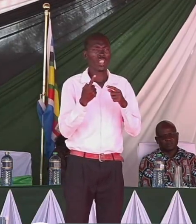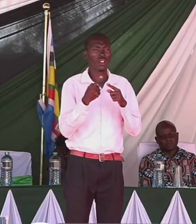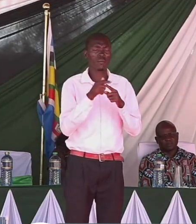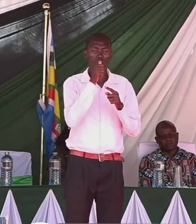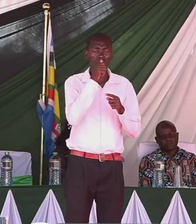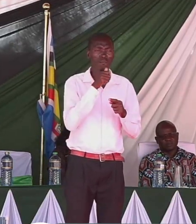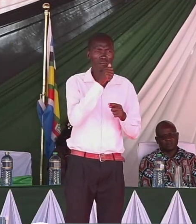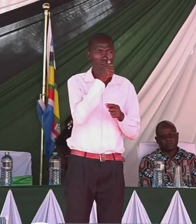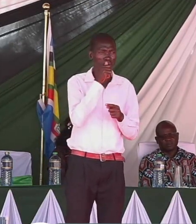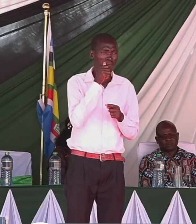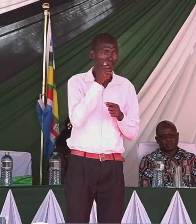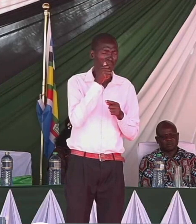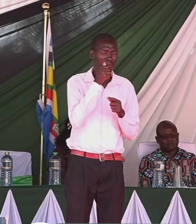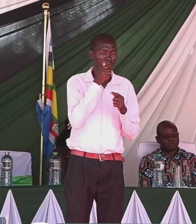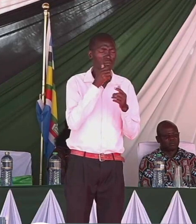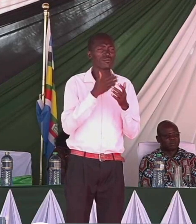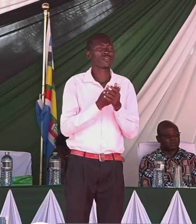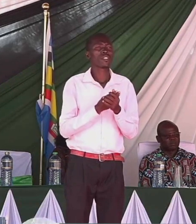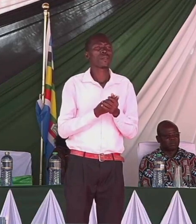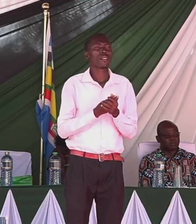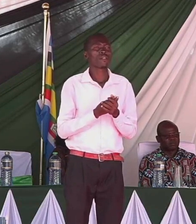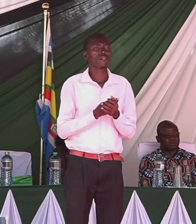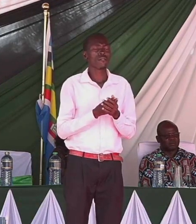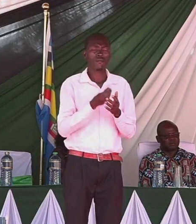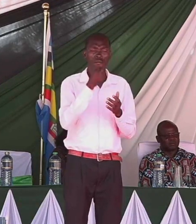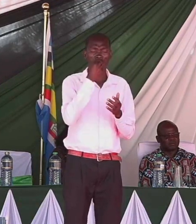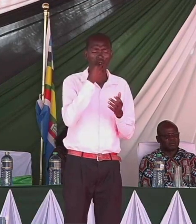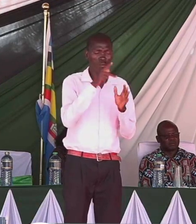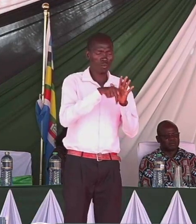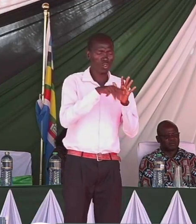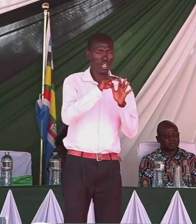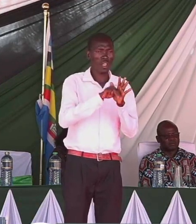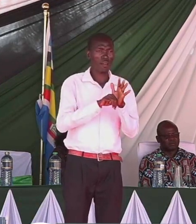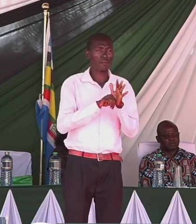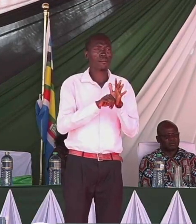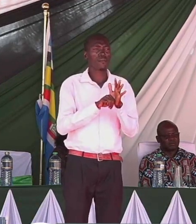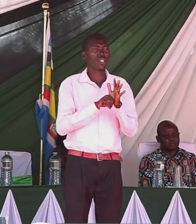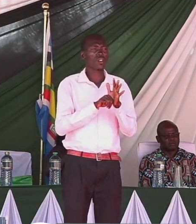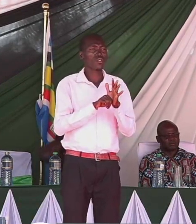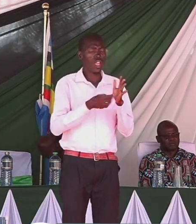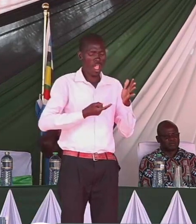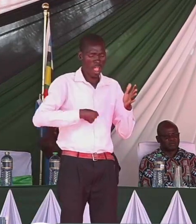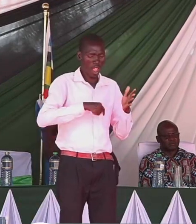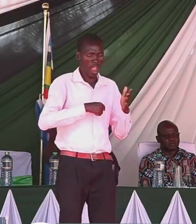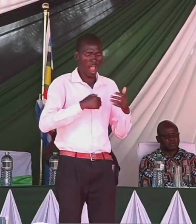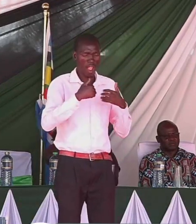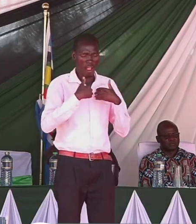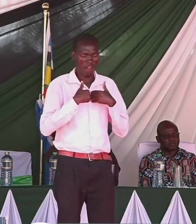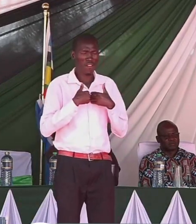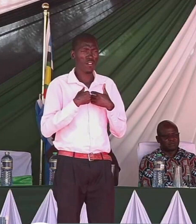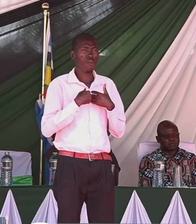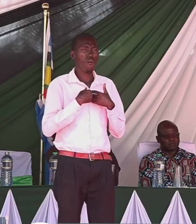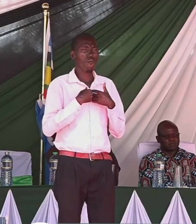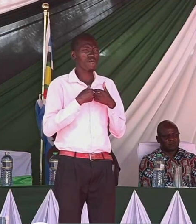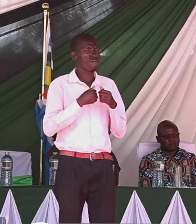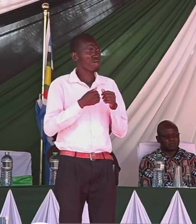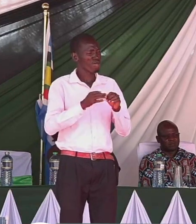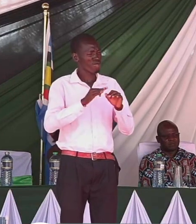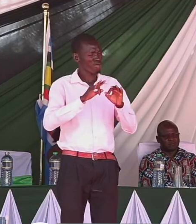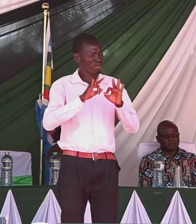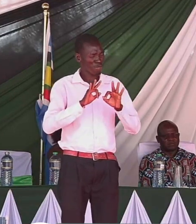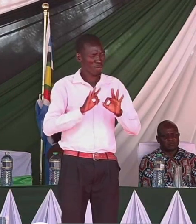private ECD centers. Feeding program, we are having a fortified